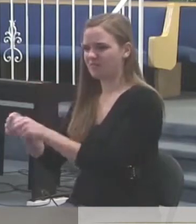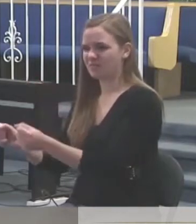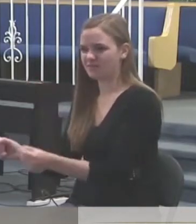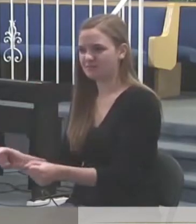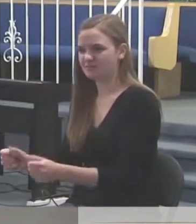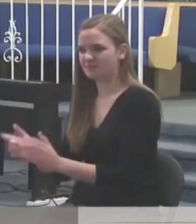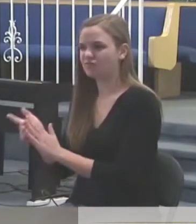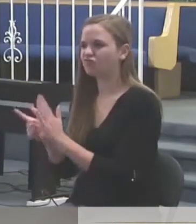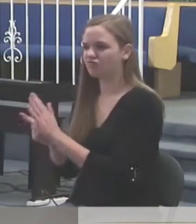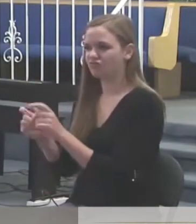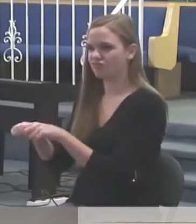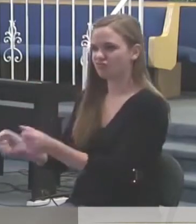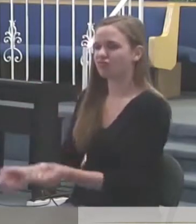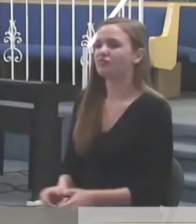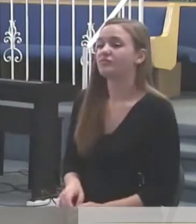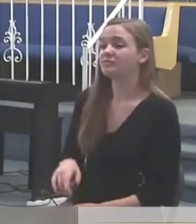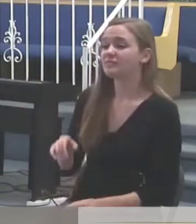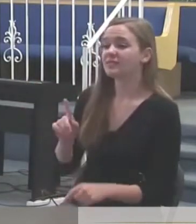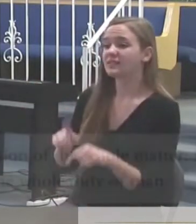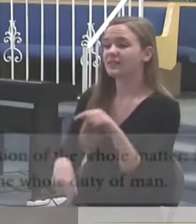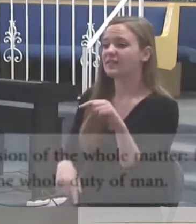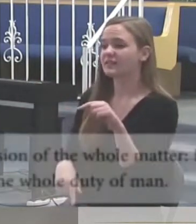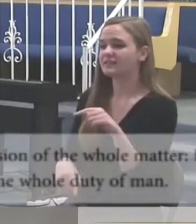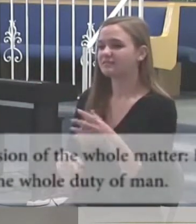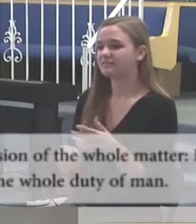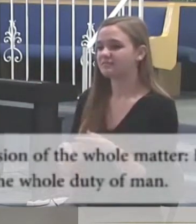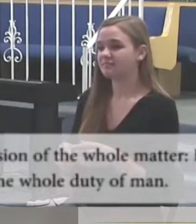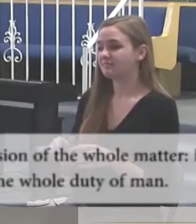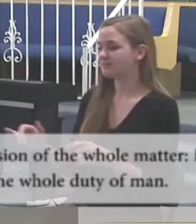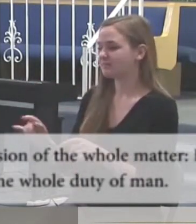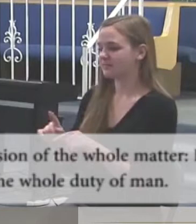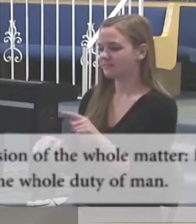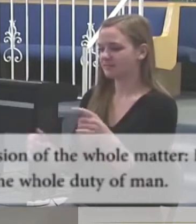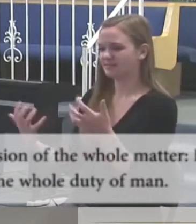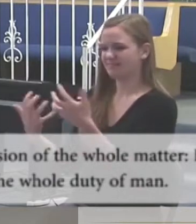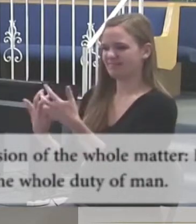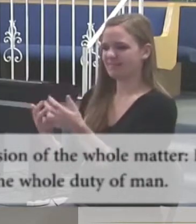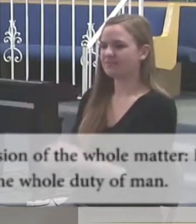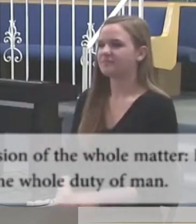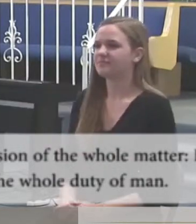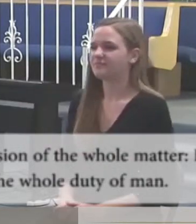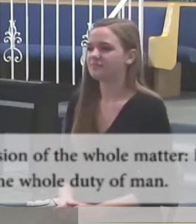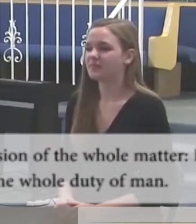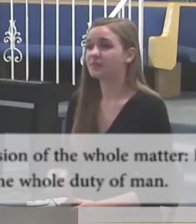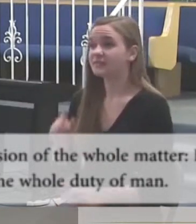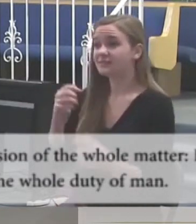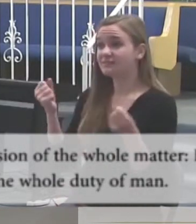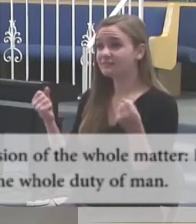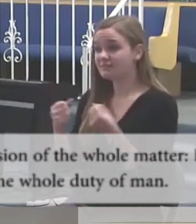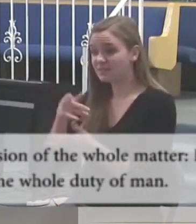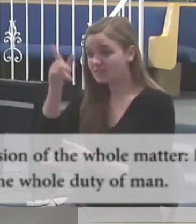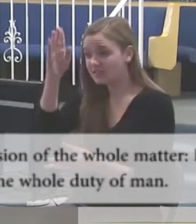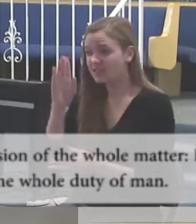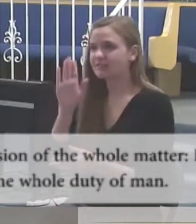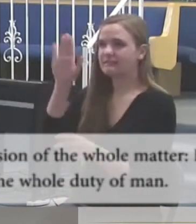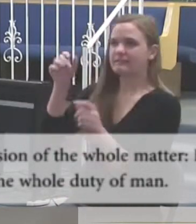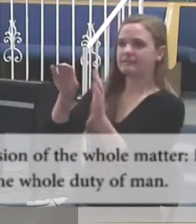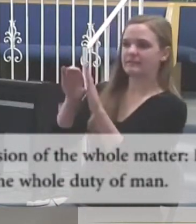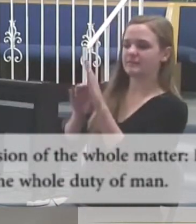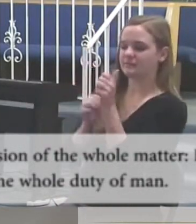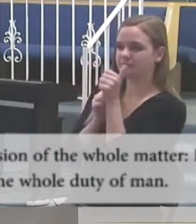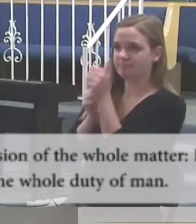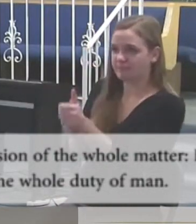You can't do that and say that you really love God. Fear God. Keep his commandments, for this is the